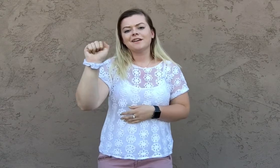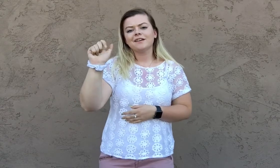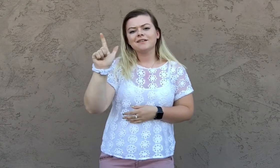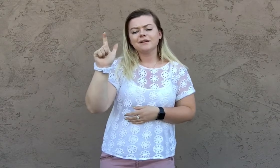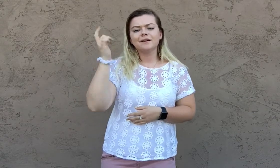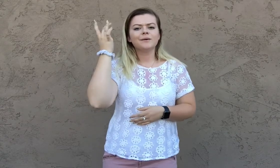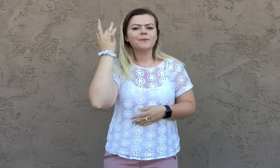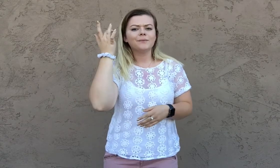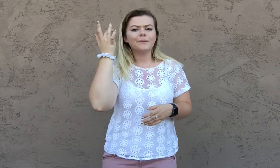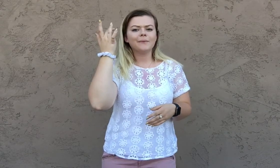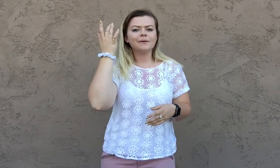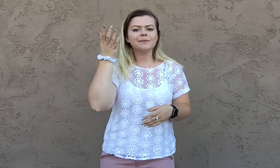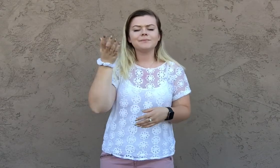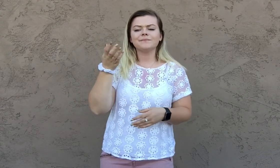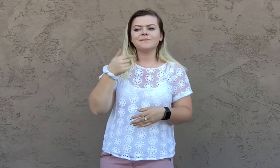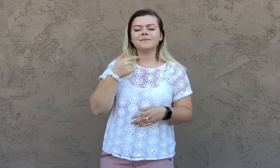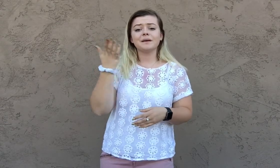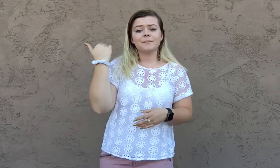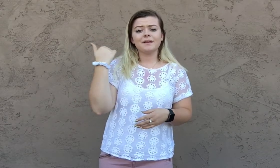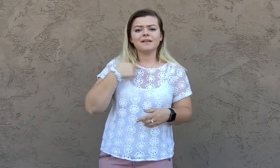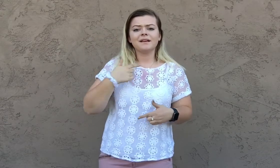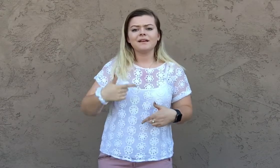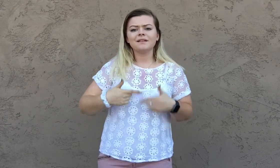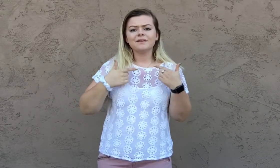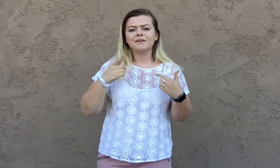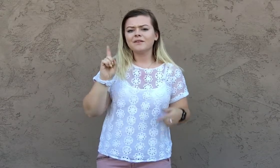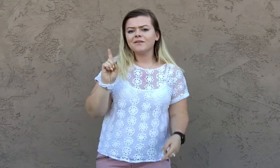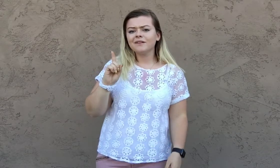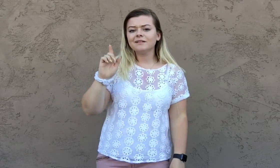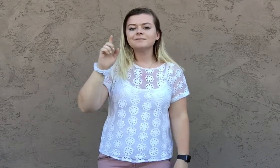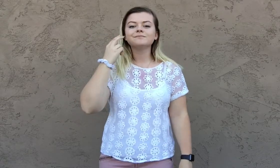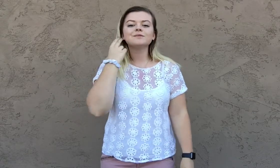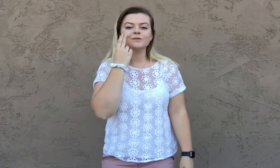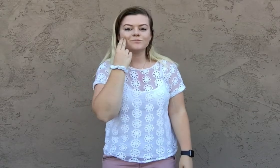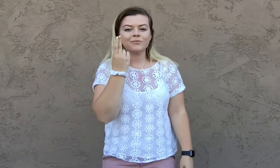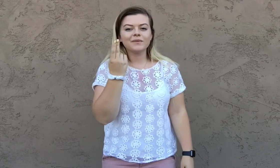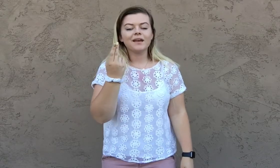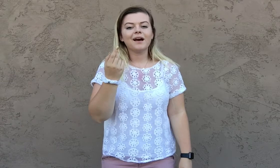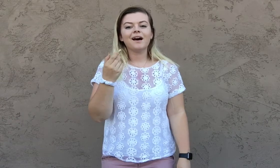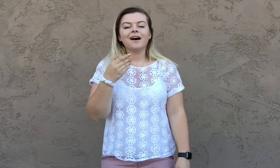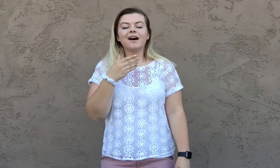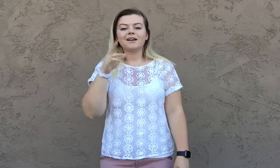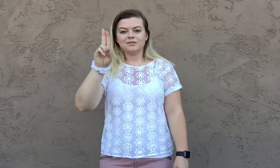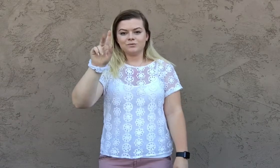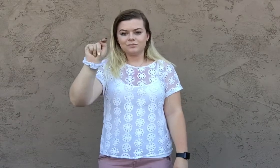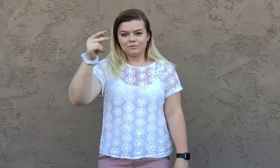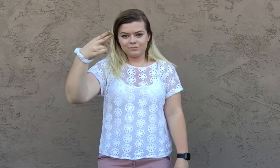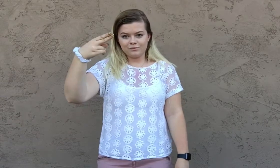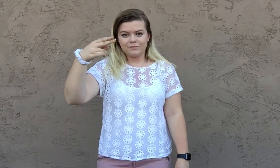started ASL because in the past I lived in Utah, and